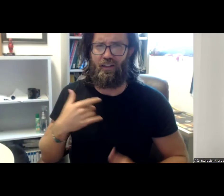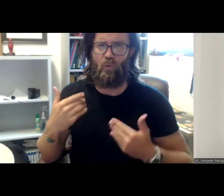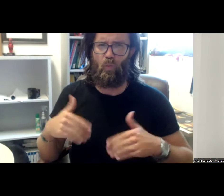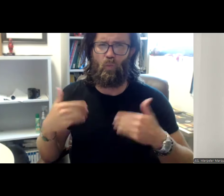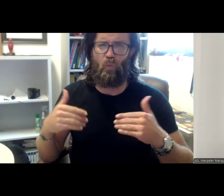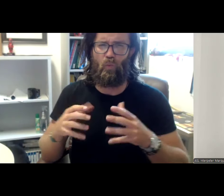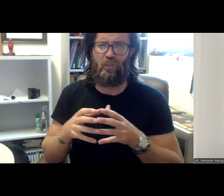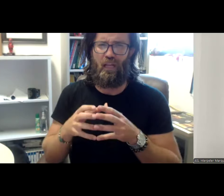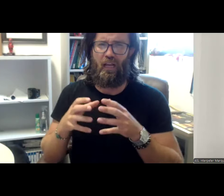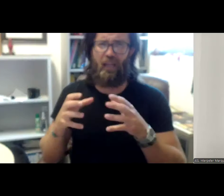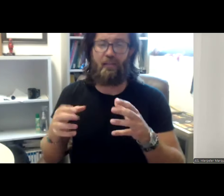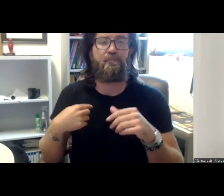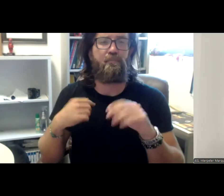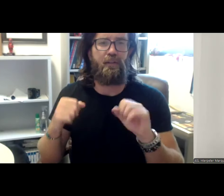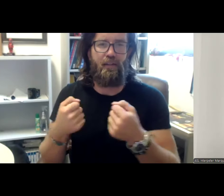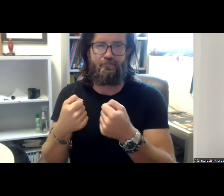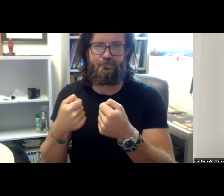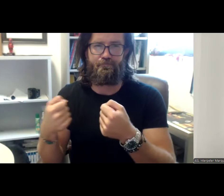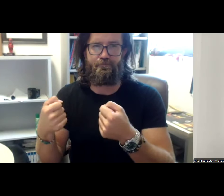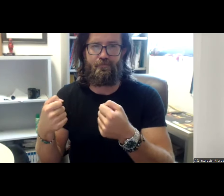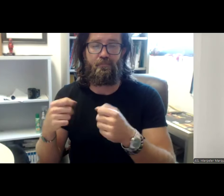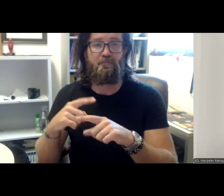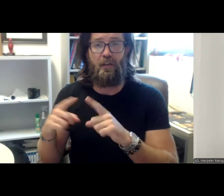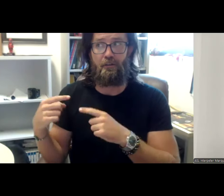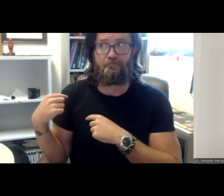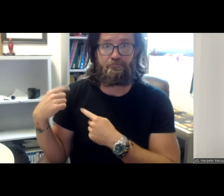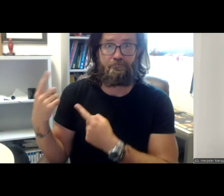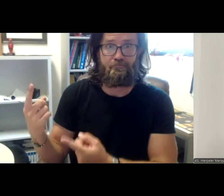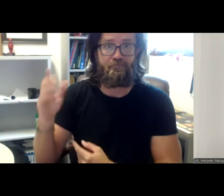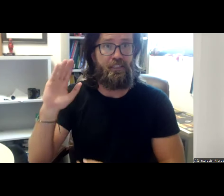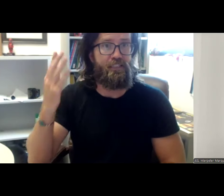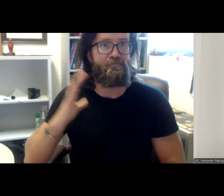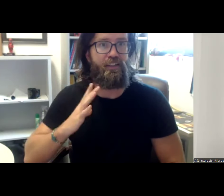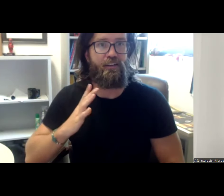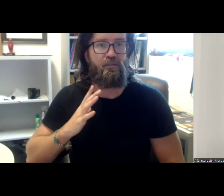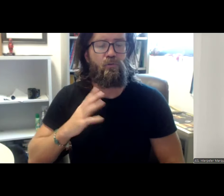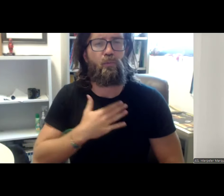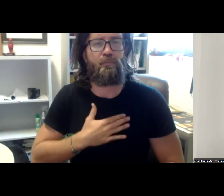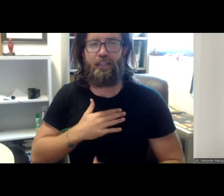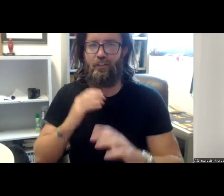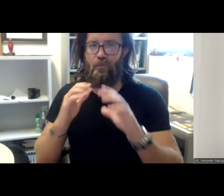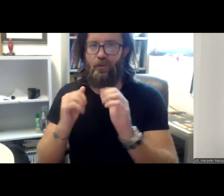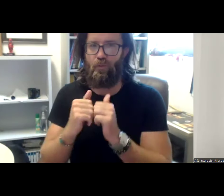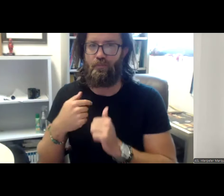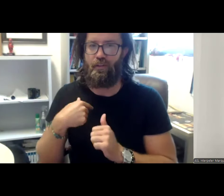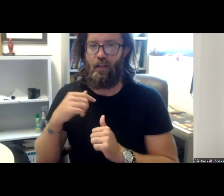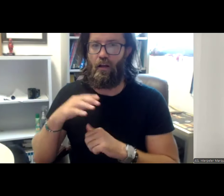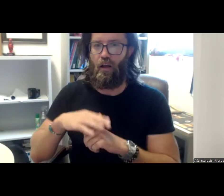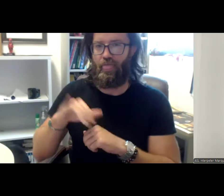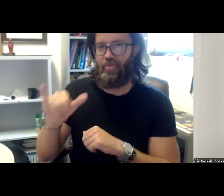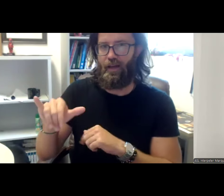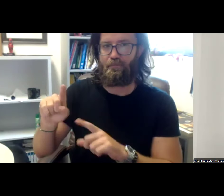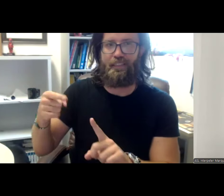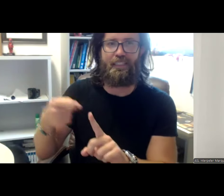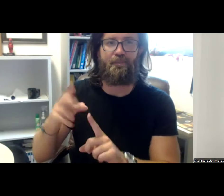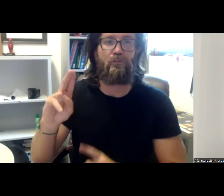it's a little more condensed. So if you feel like it's a lot of work, I can stretch out at that point. So far, other classes who have gone through the